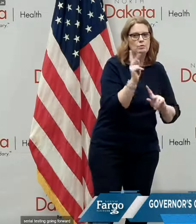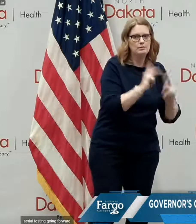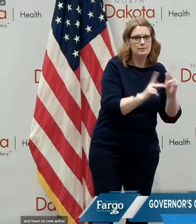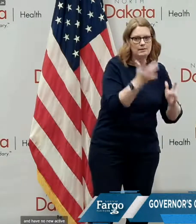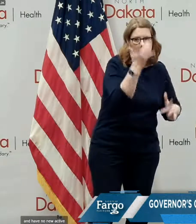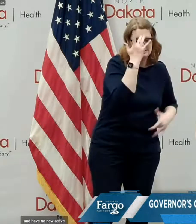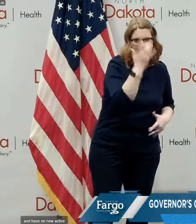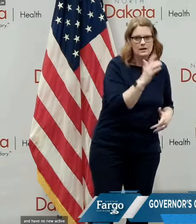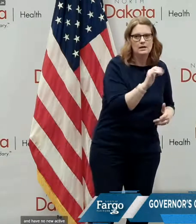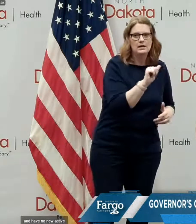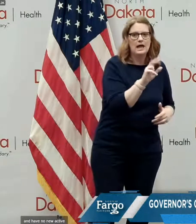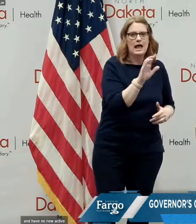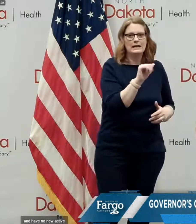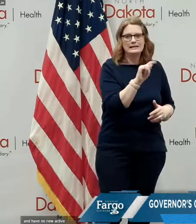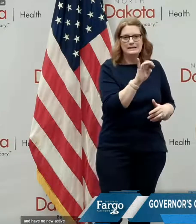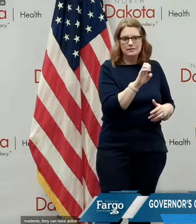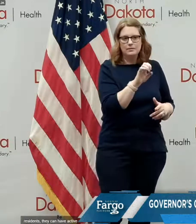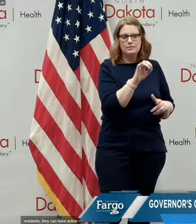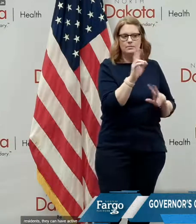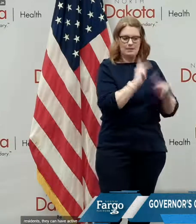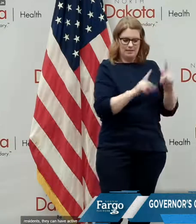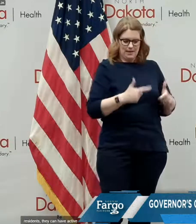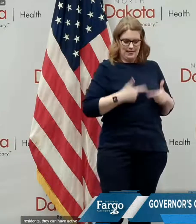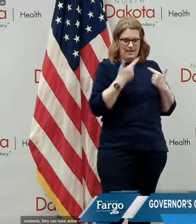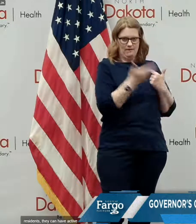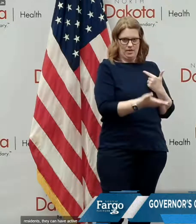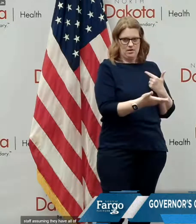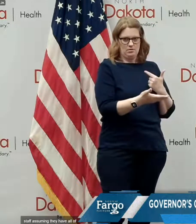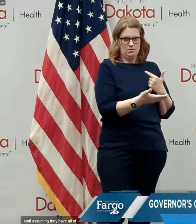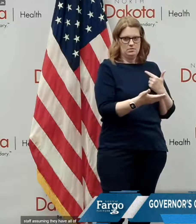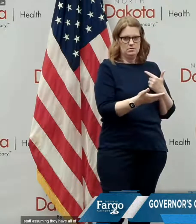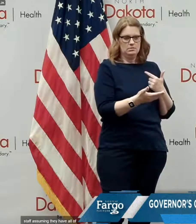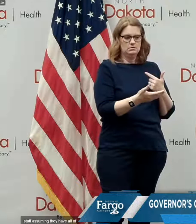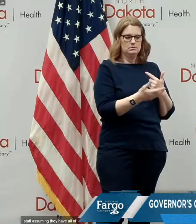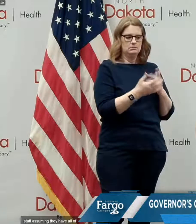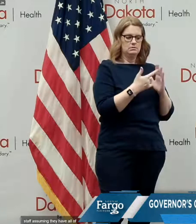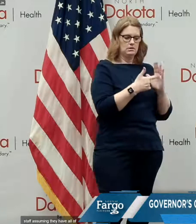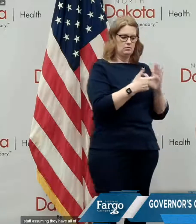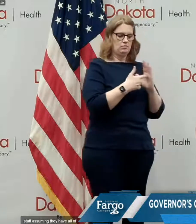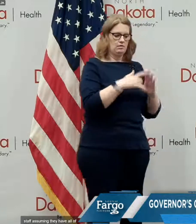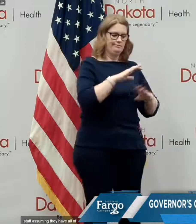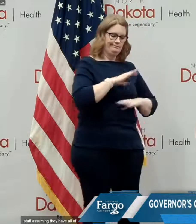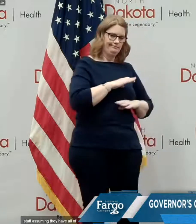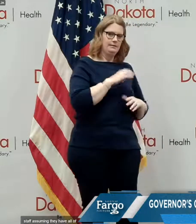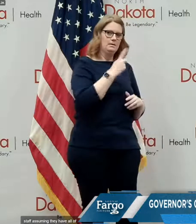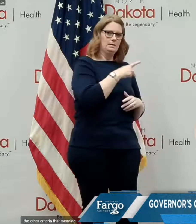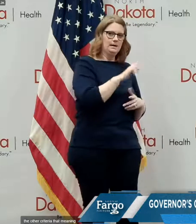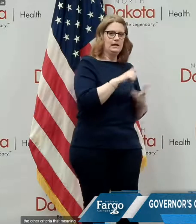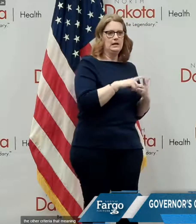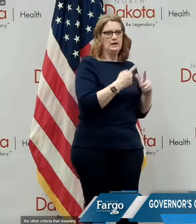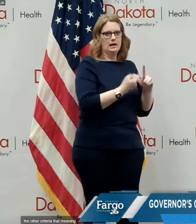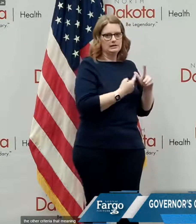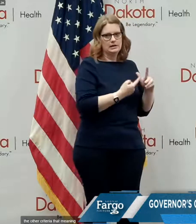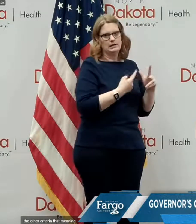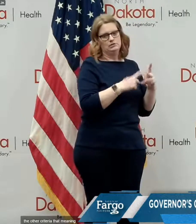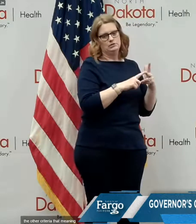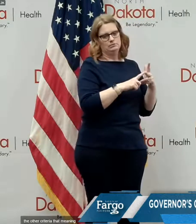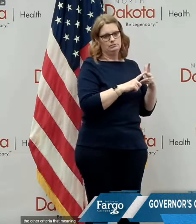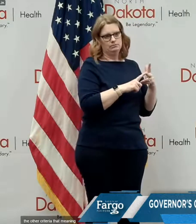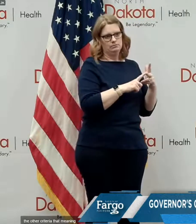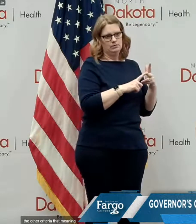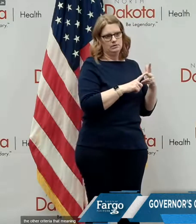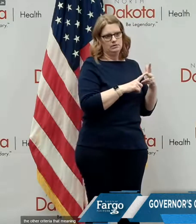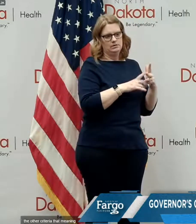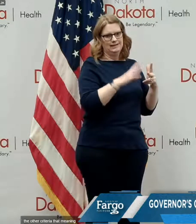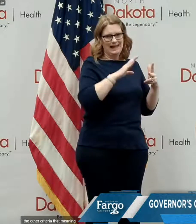have active staff, assuming they have all of the other criteria met, meaning PPE, isolation, cohort, or